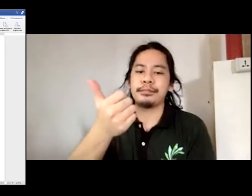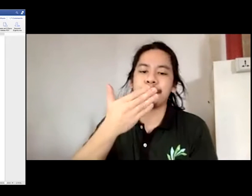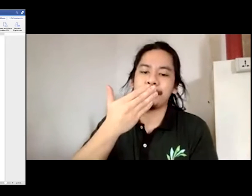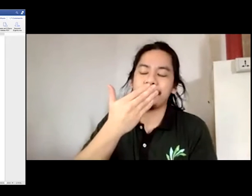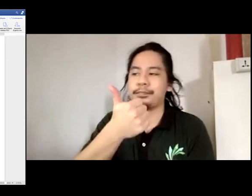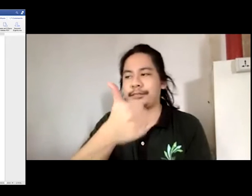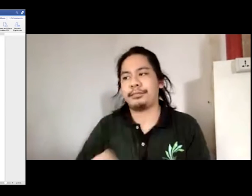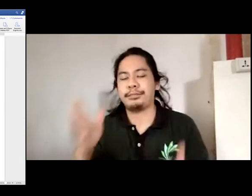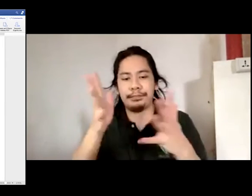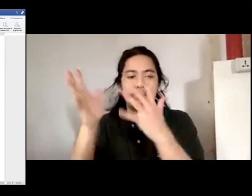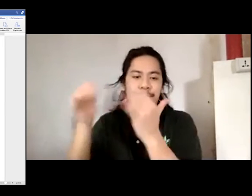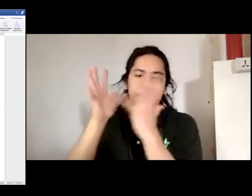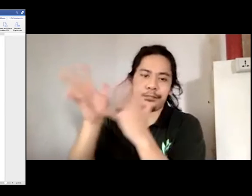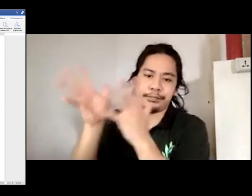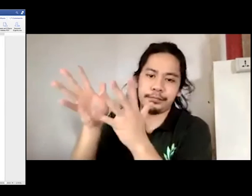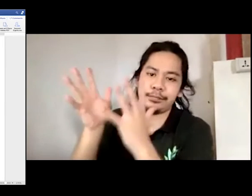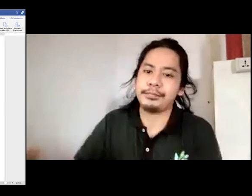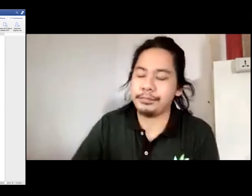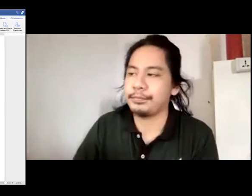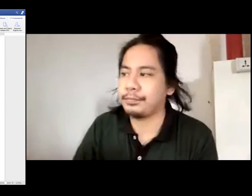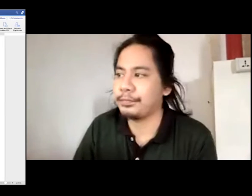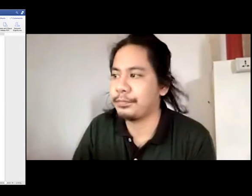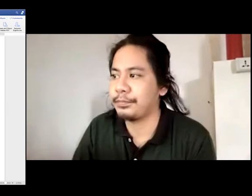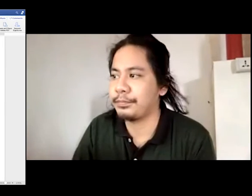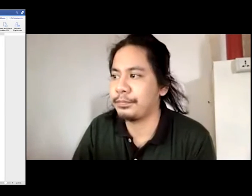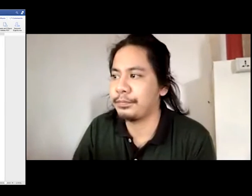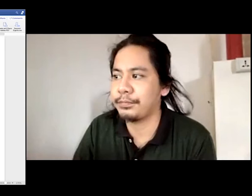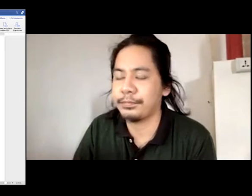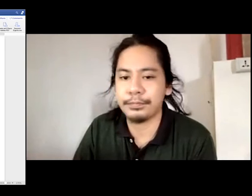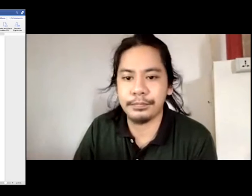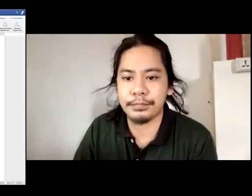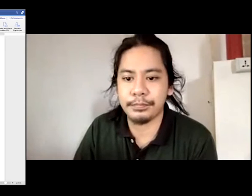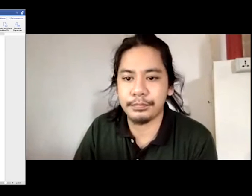want the A. All right, that's fine. We'll just leave it as is.